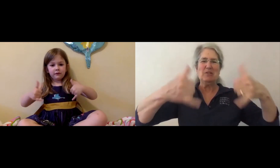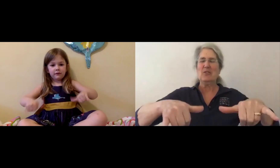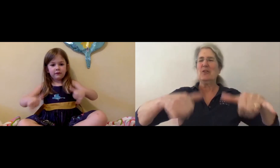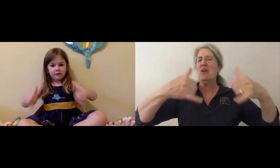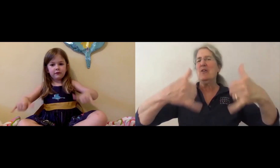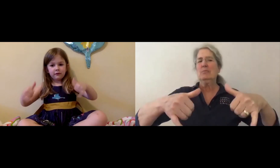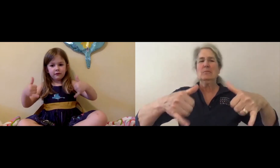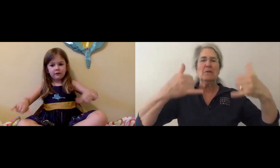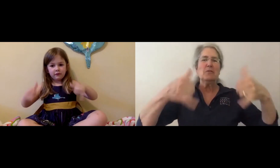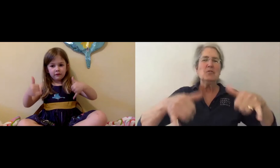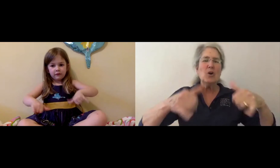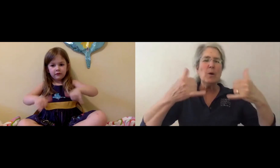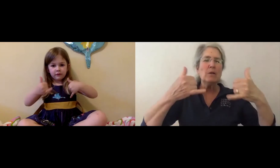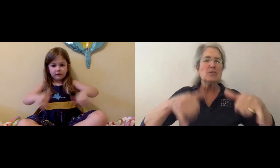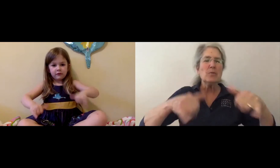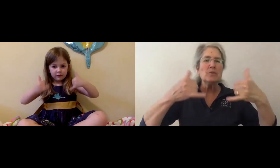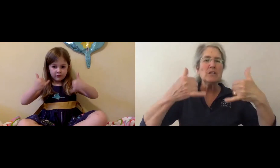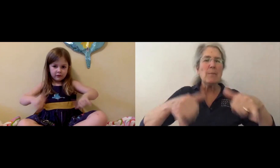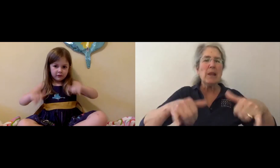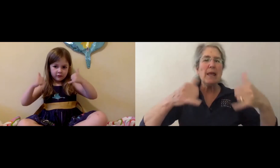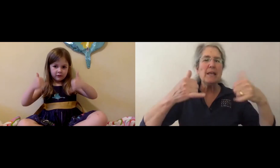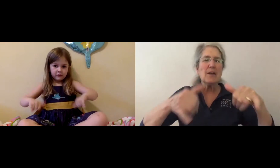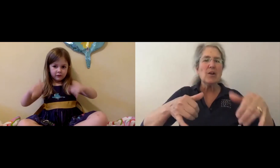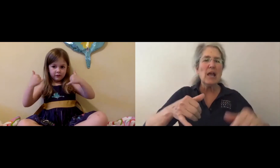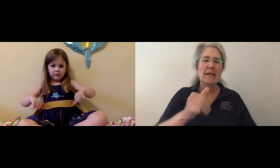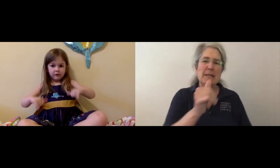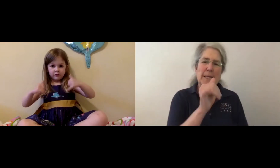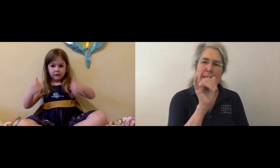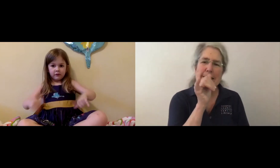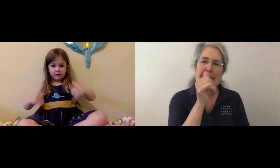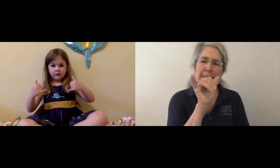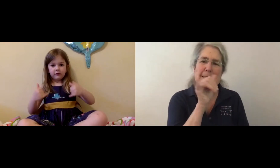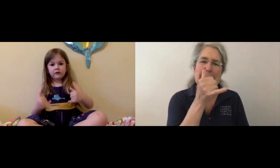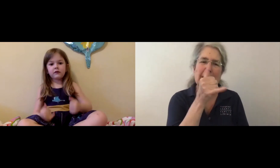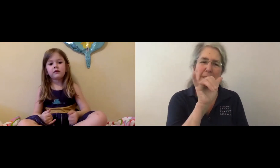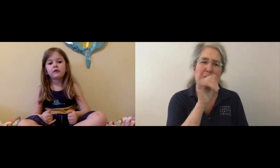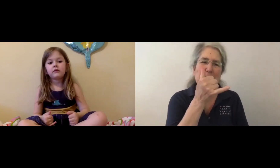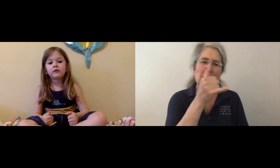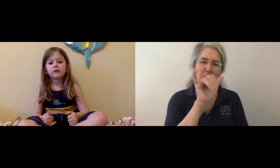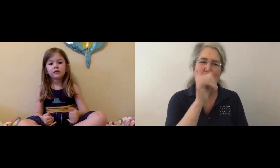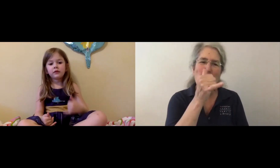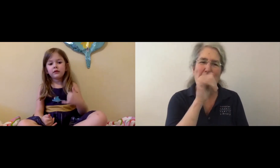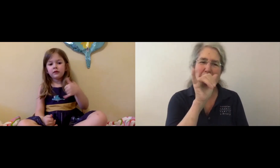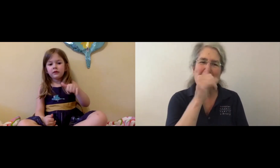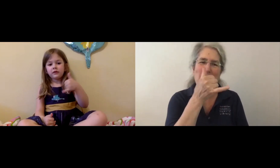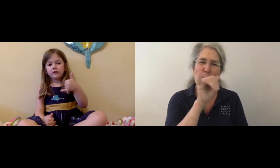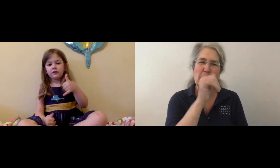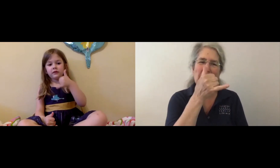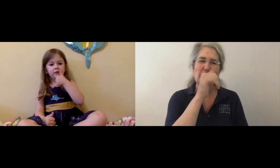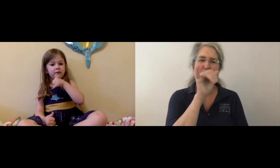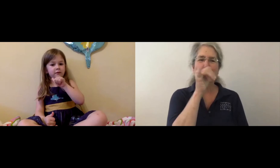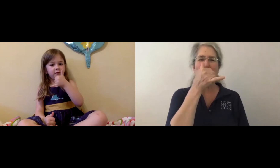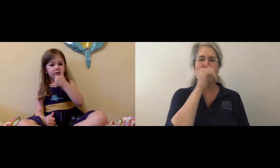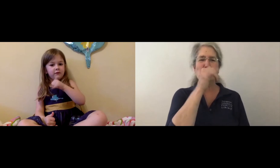other. You know what looks almost like play, Caroline? Silly. You take one hand and wiggle it in front of your nose for